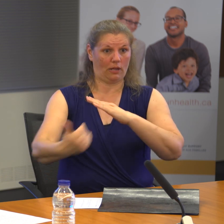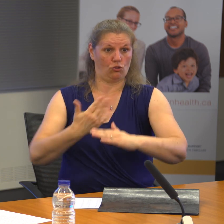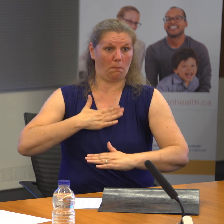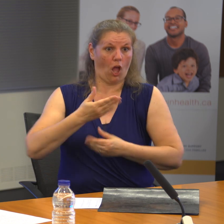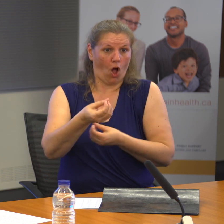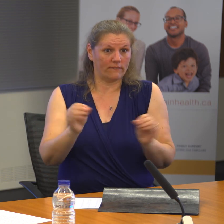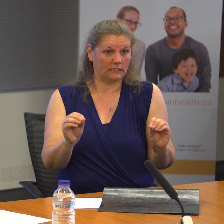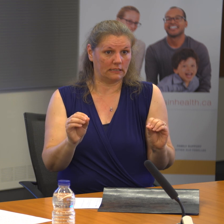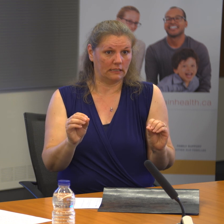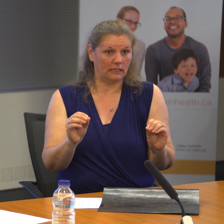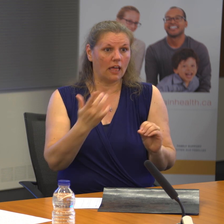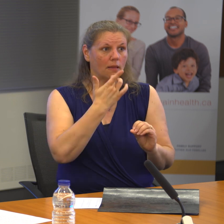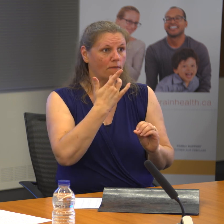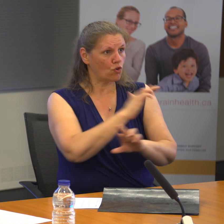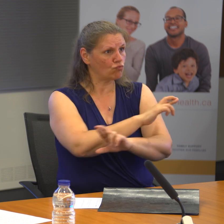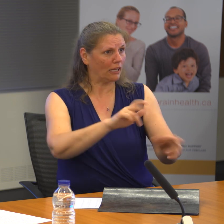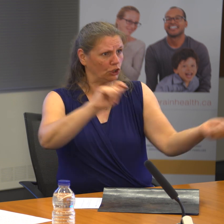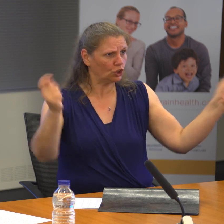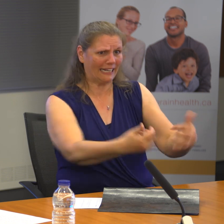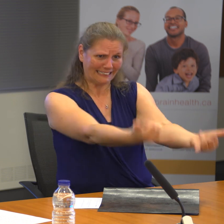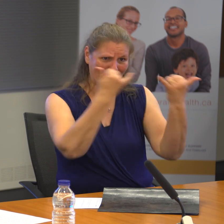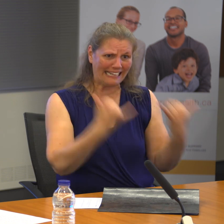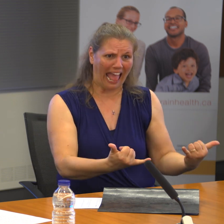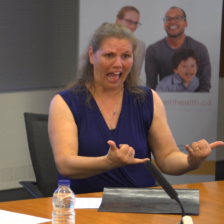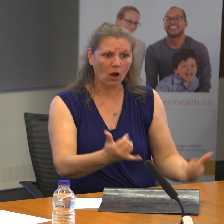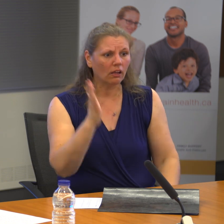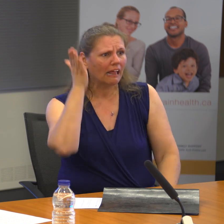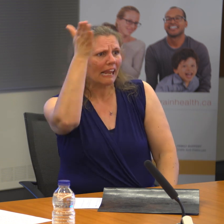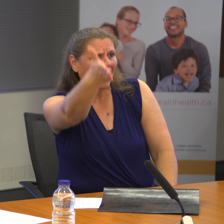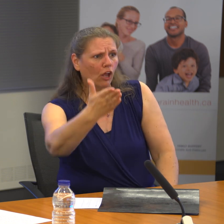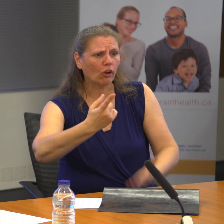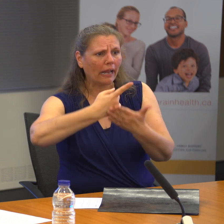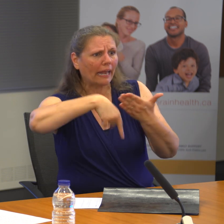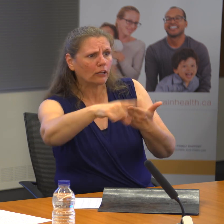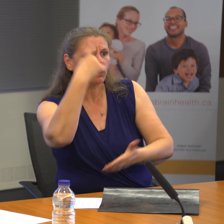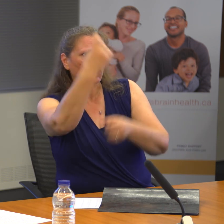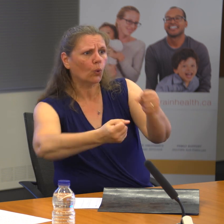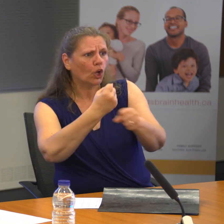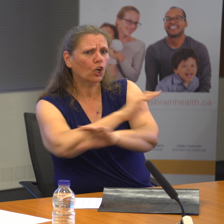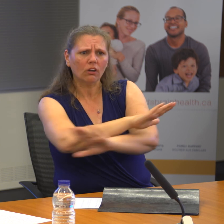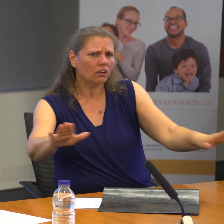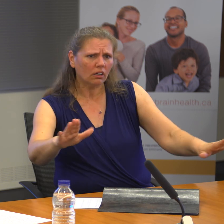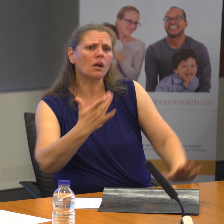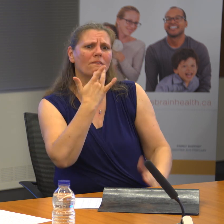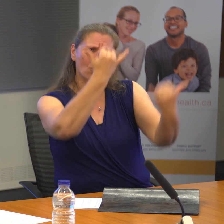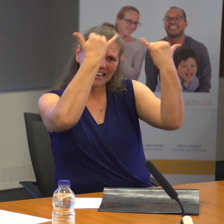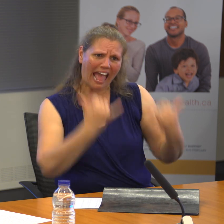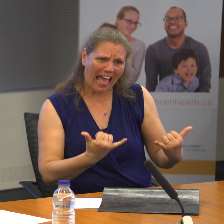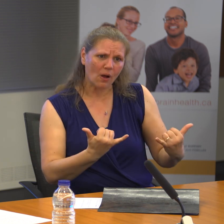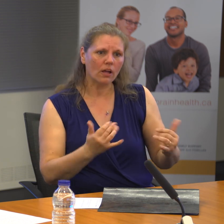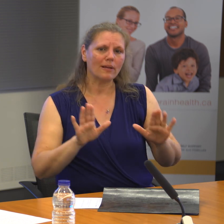they want change now. They don't want change in a week, in a year. And it's going to